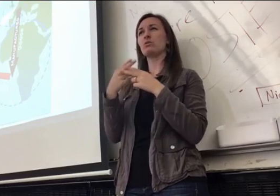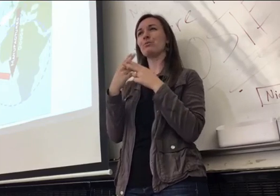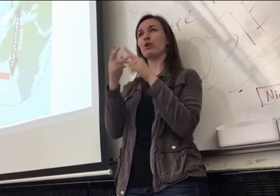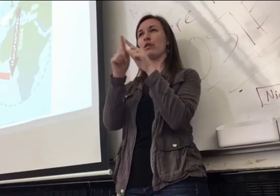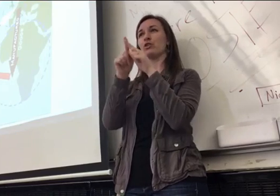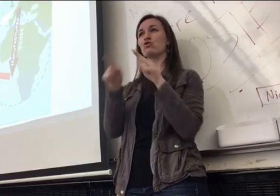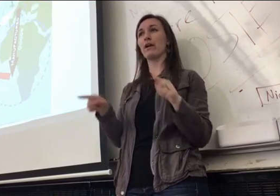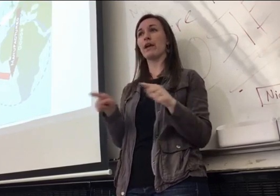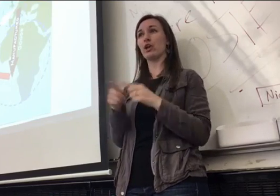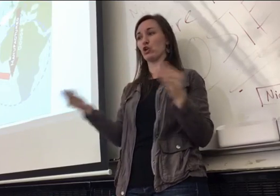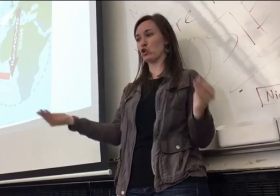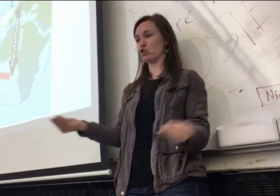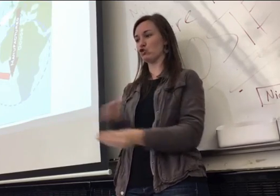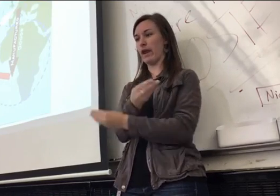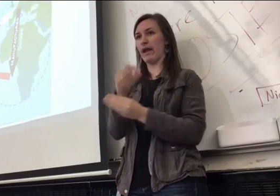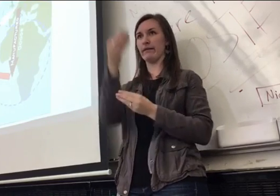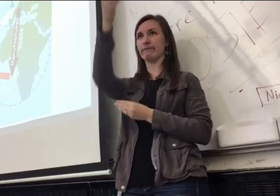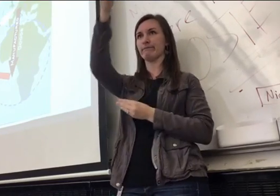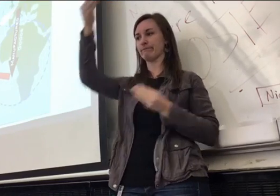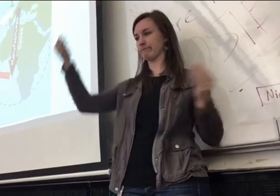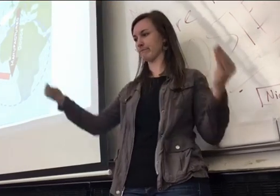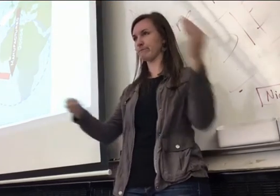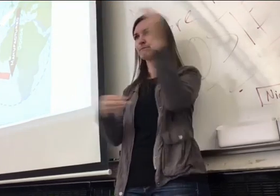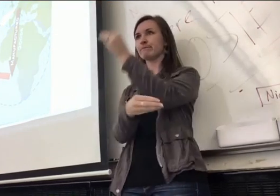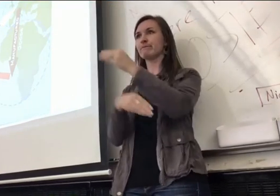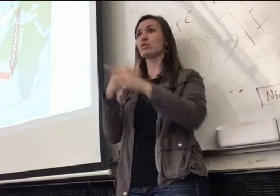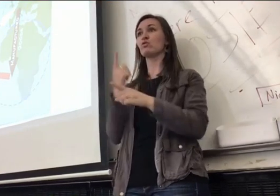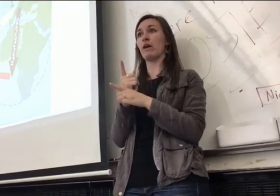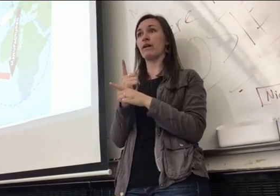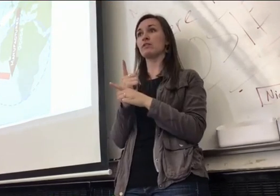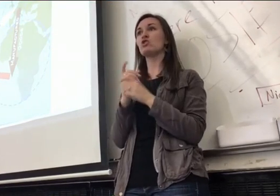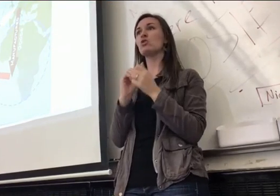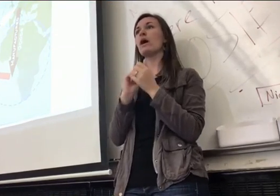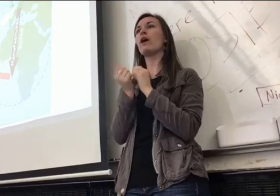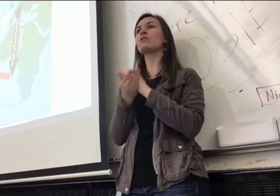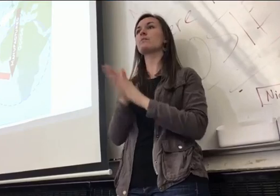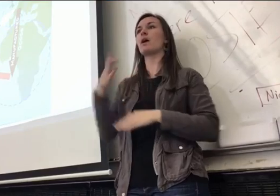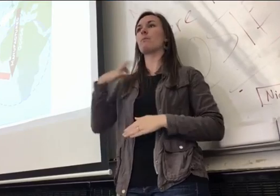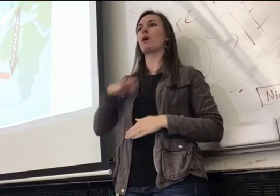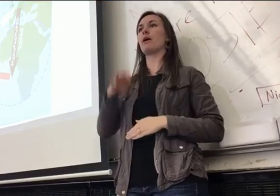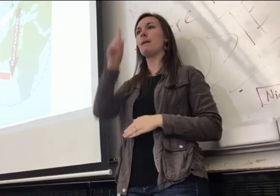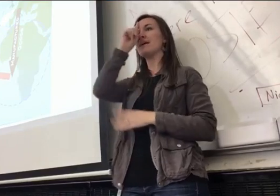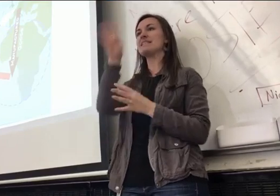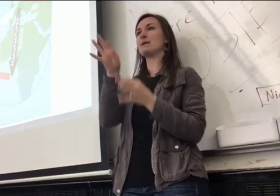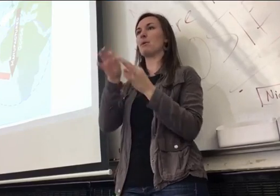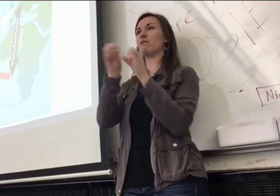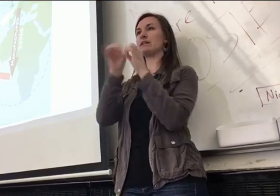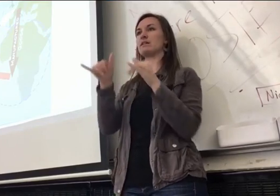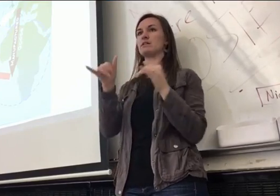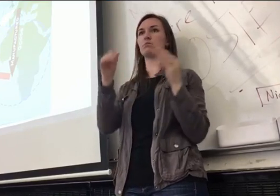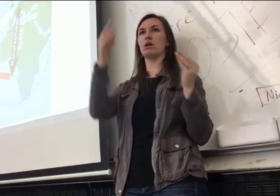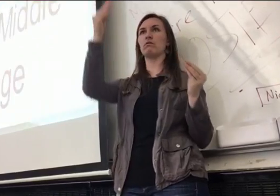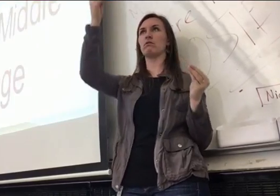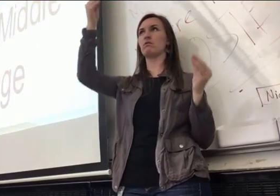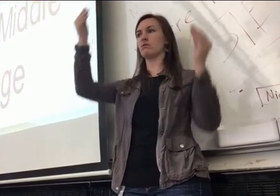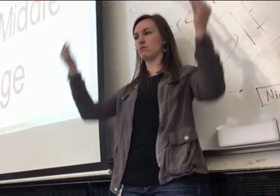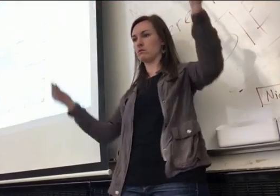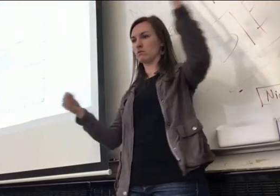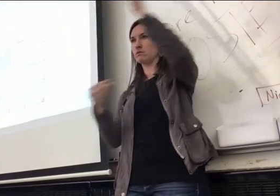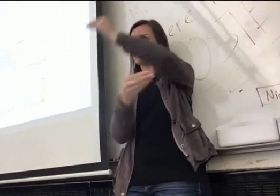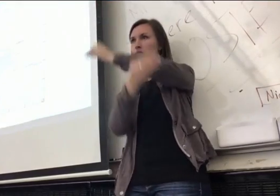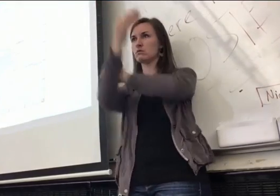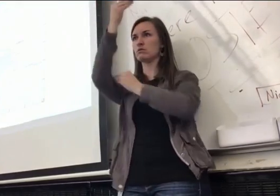is really where it becomes successful and profitable, is because it's this perfect system of moving things back and forth where you need it to